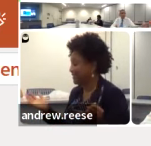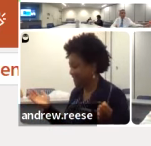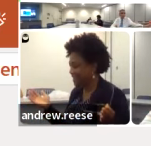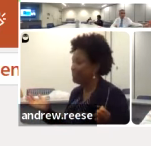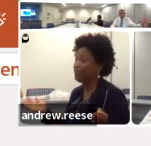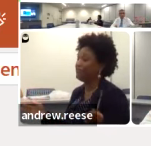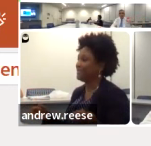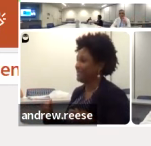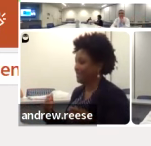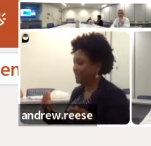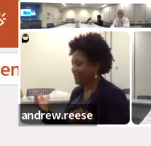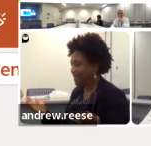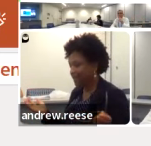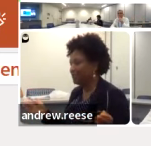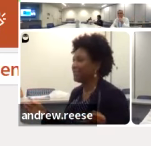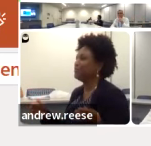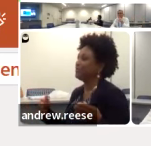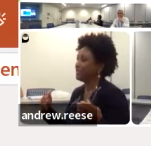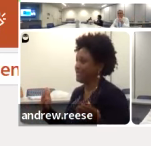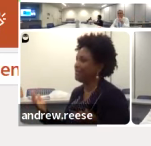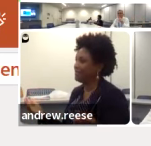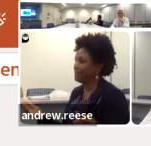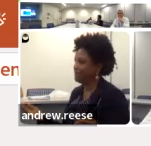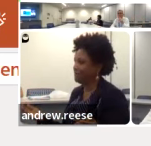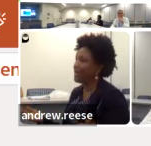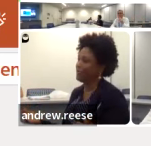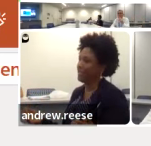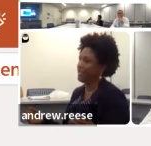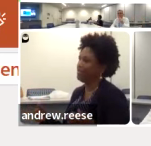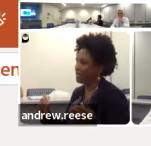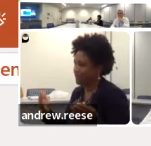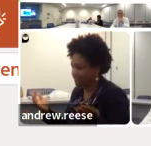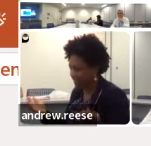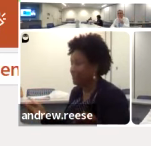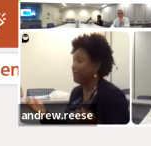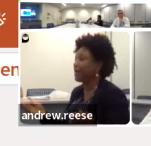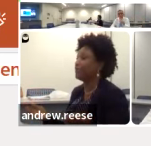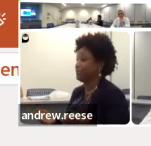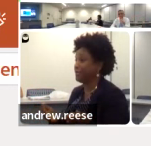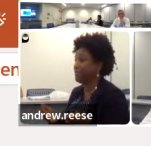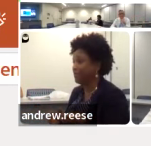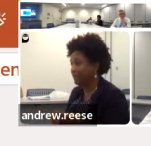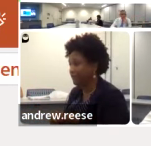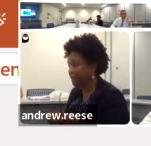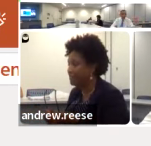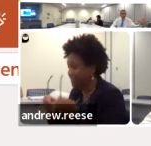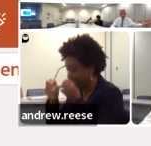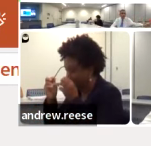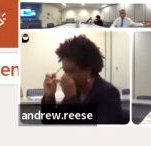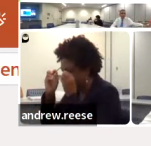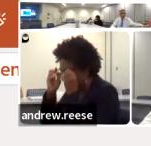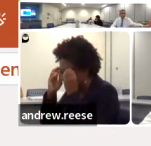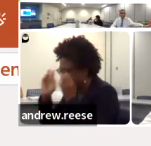dynamic improved, and she was able to see value in him because he's now a contributing member of the